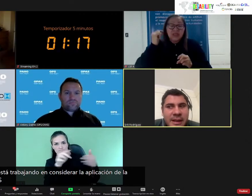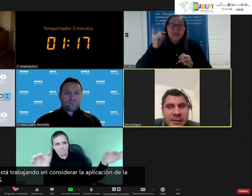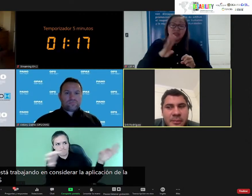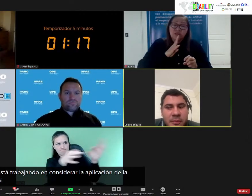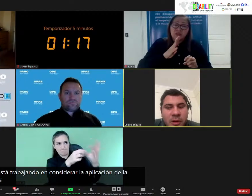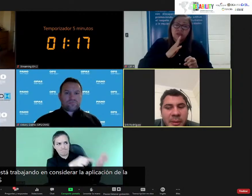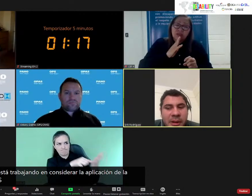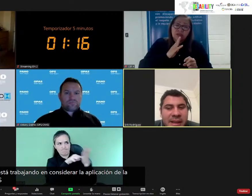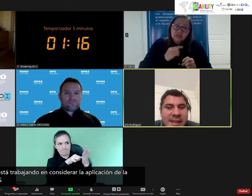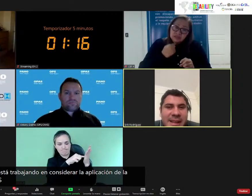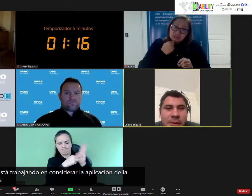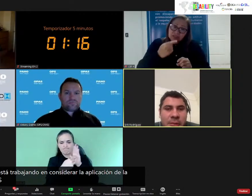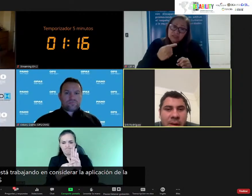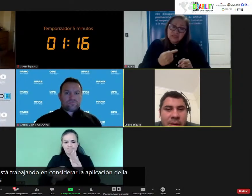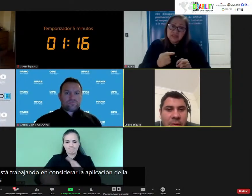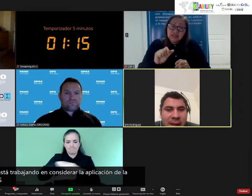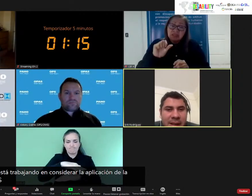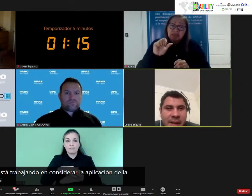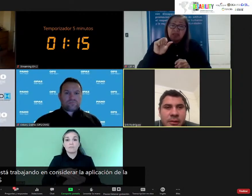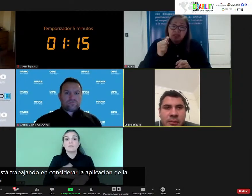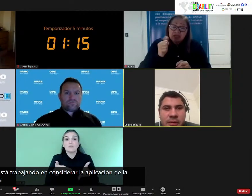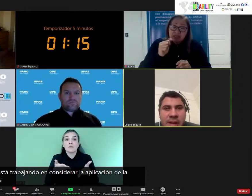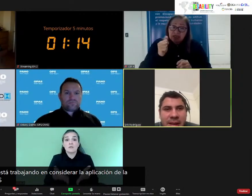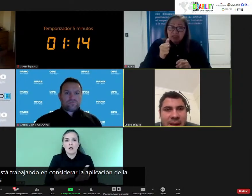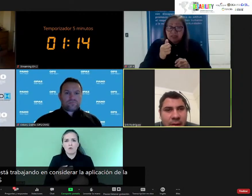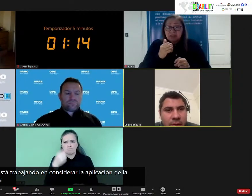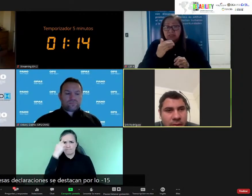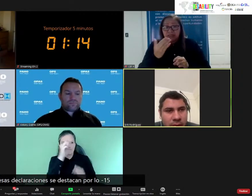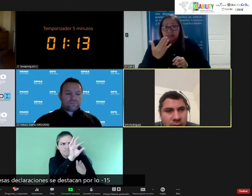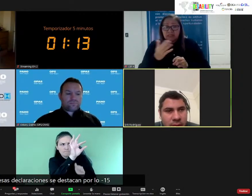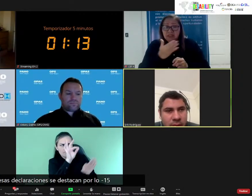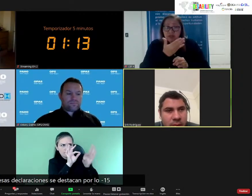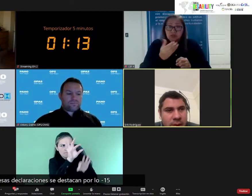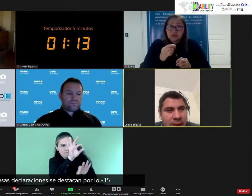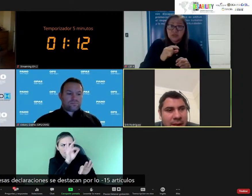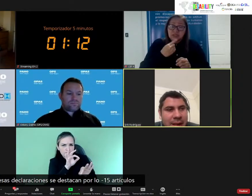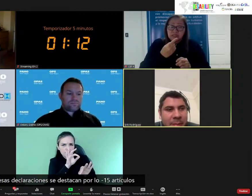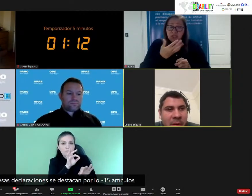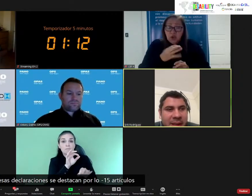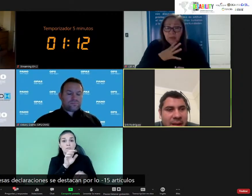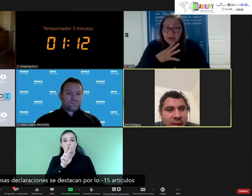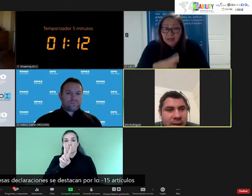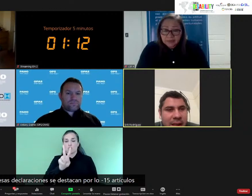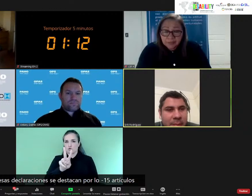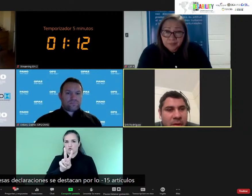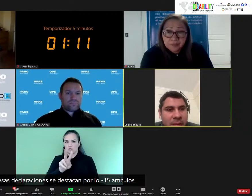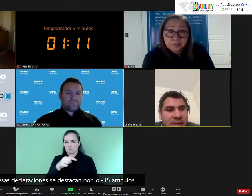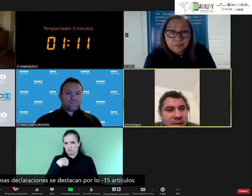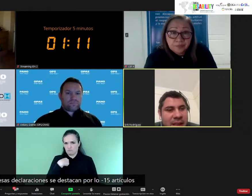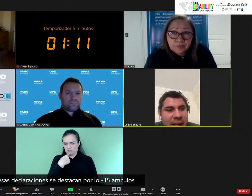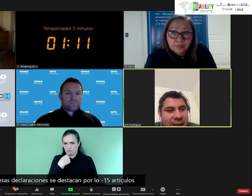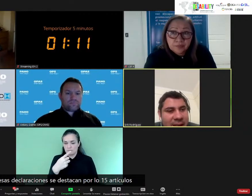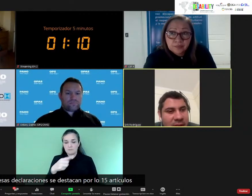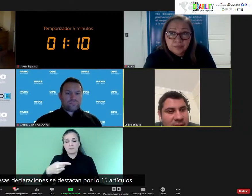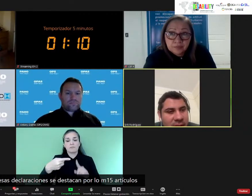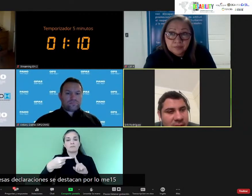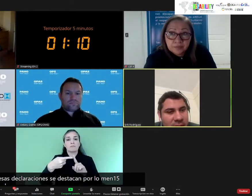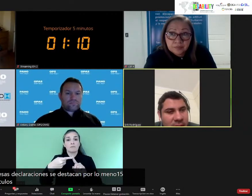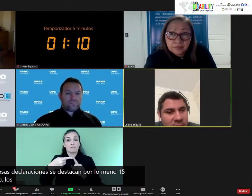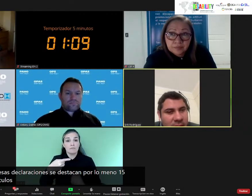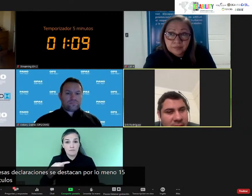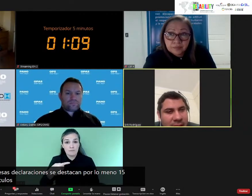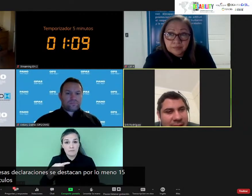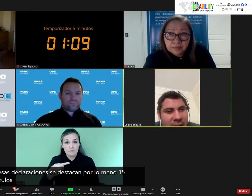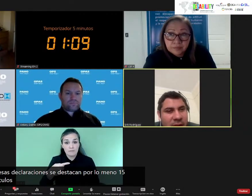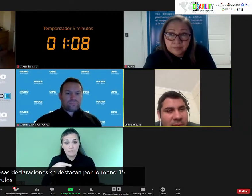in these declarations at least 15 articles are pointed out of which i want to